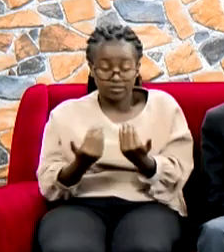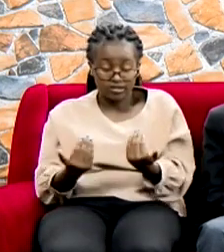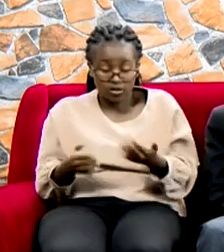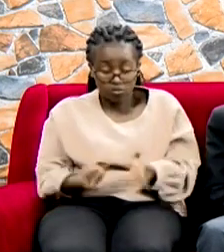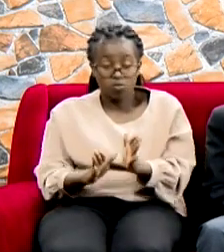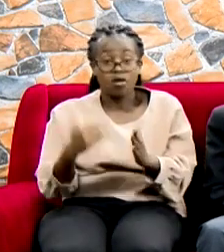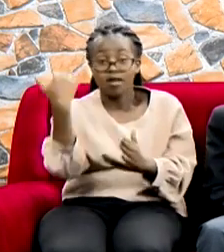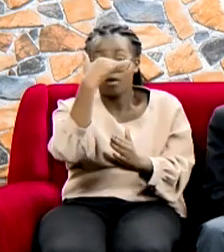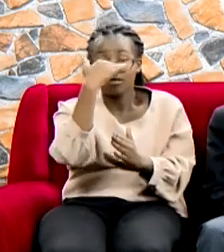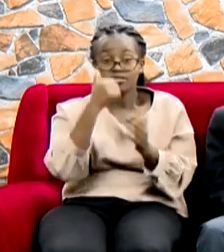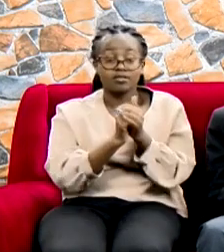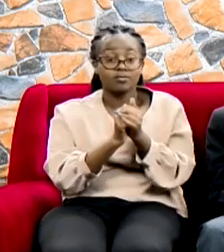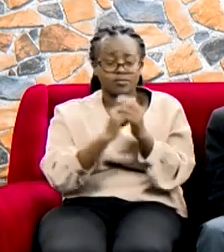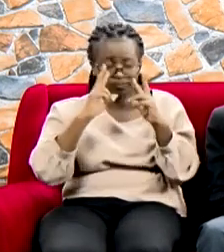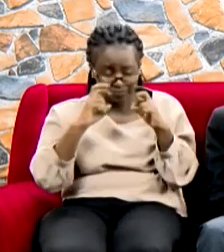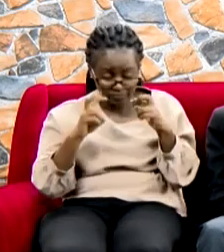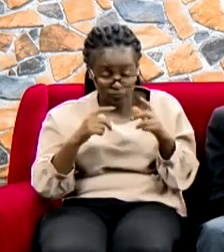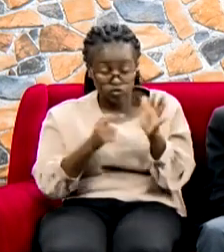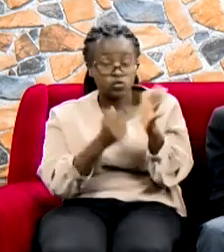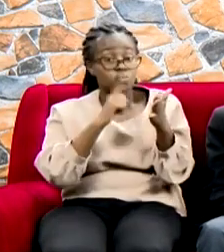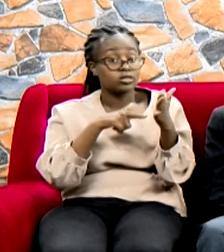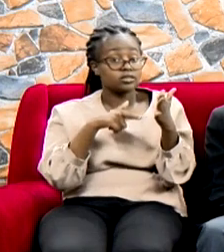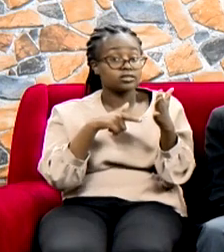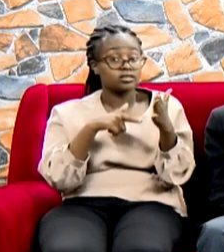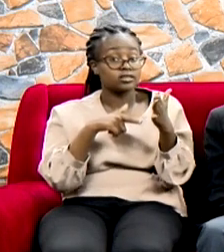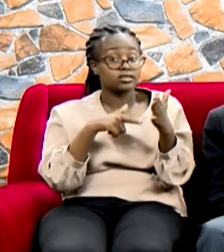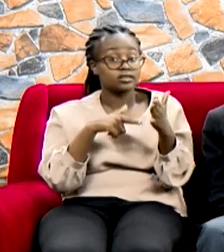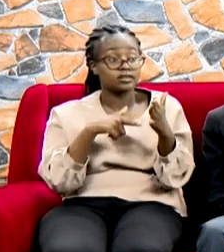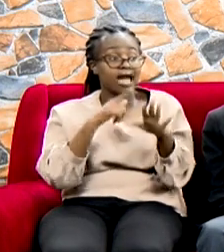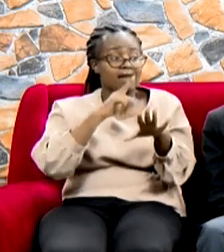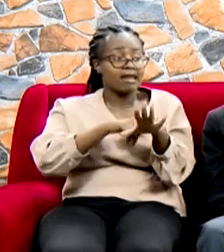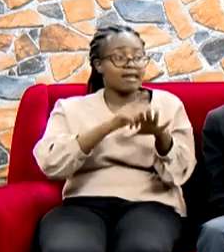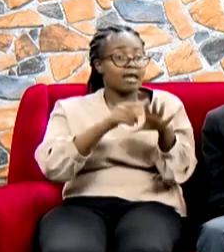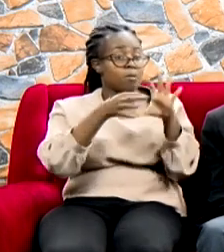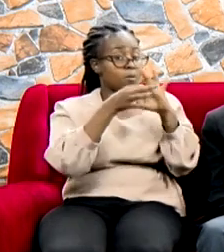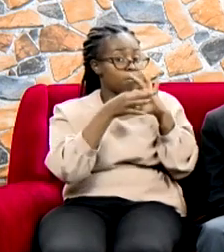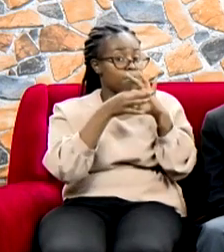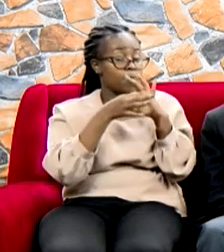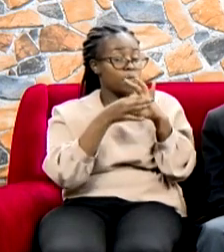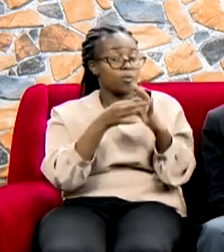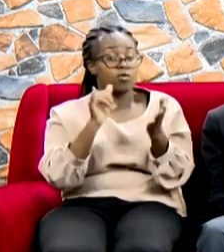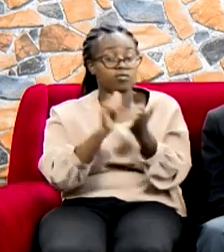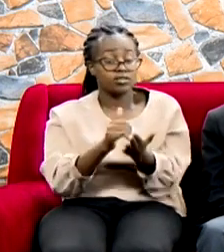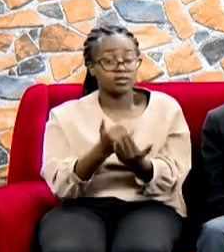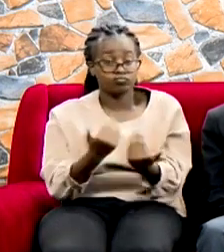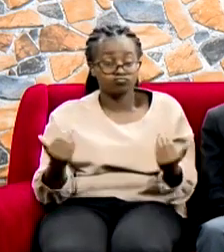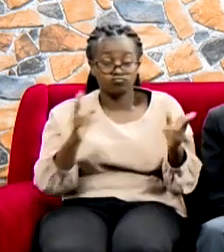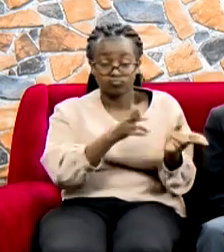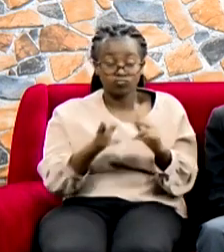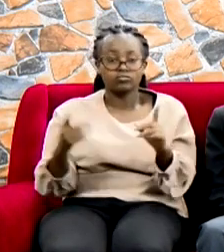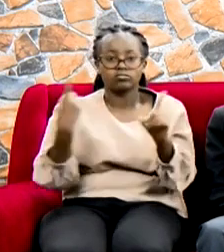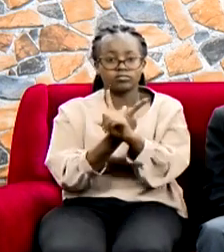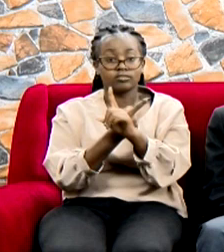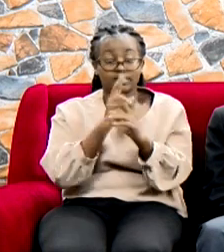with autism, research shows that even their bonding is different from that of a typical child. Okay.